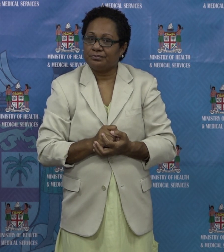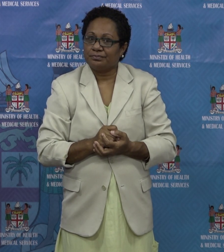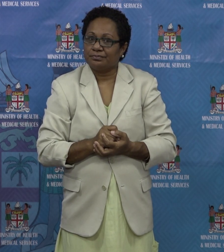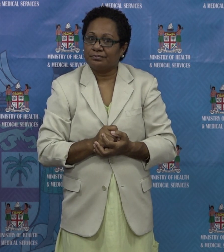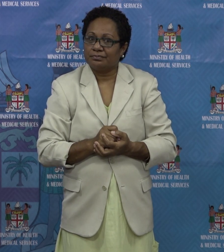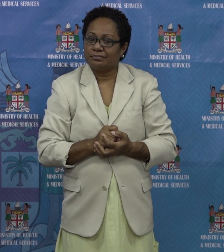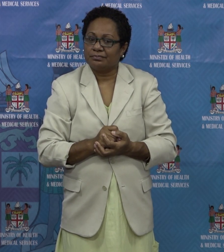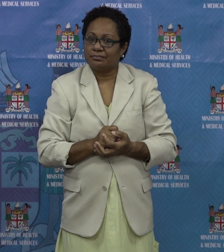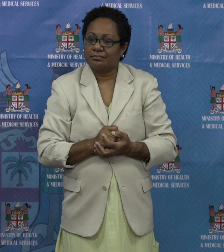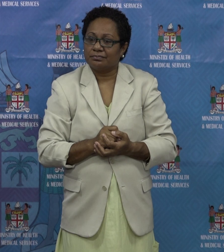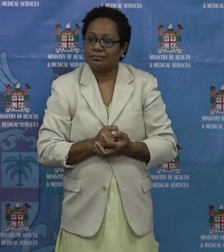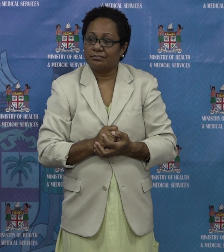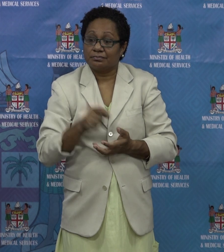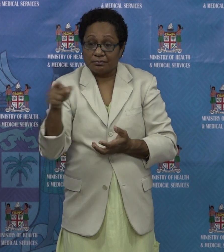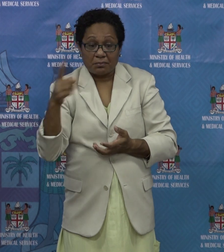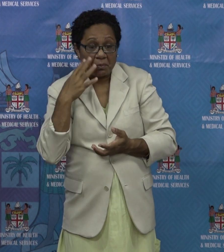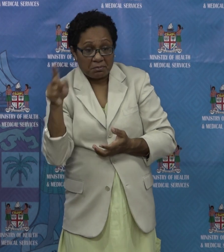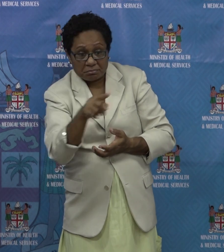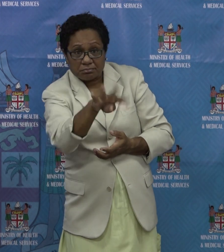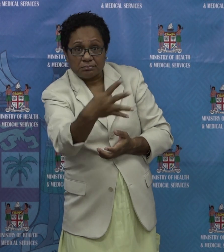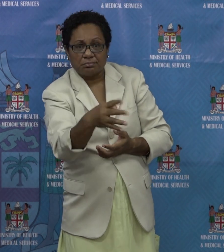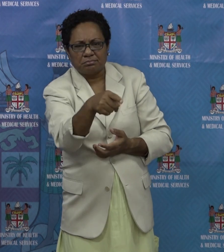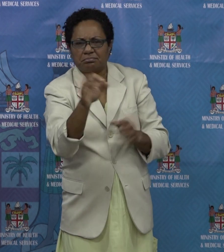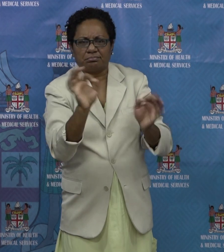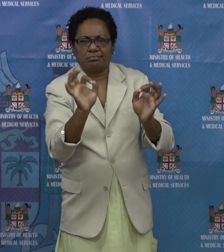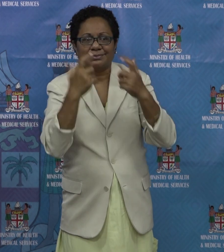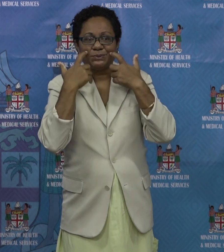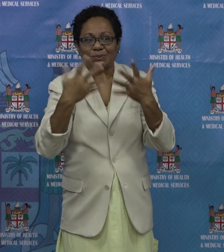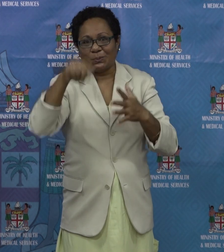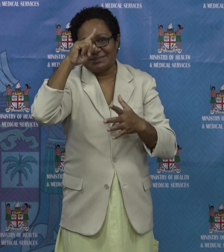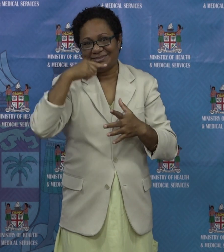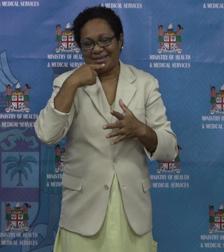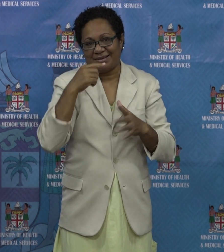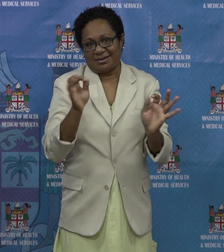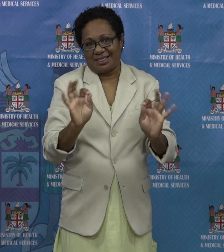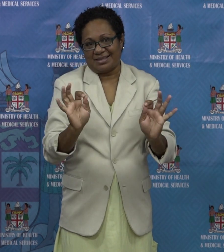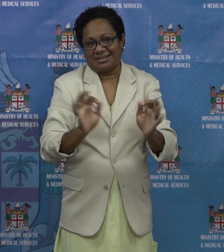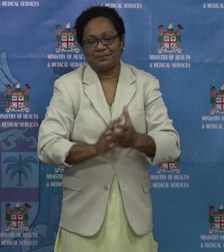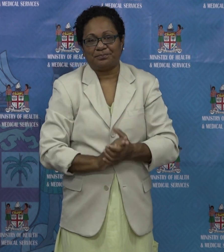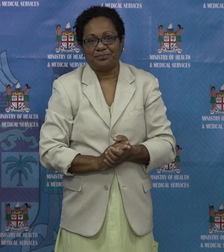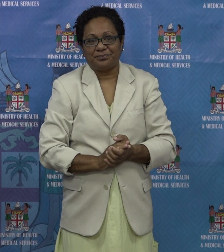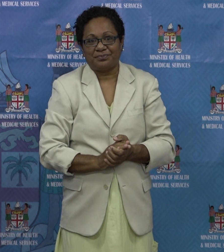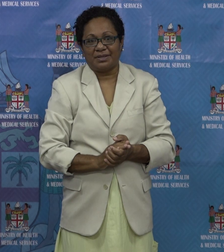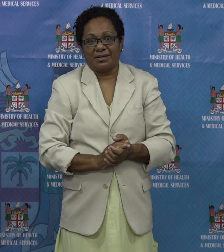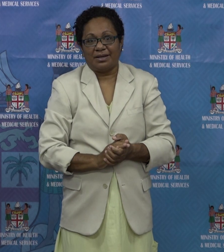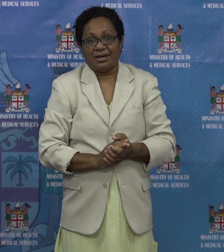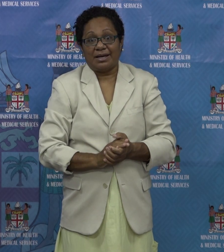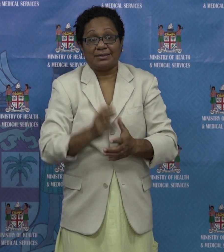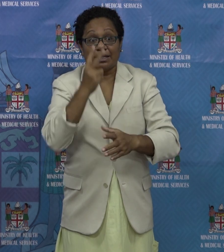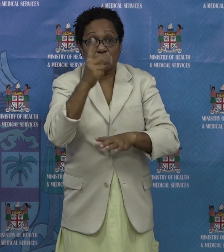having any evidence of disease, and we did present 2 weeks